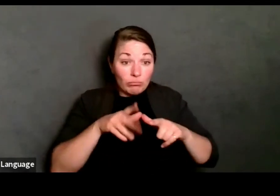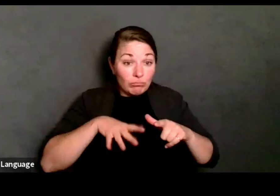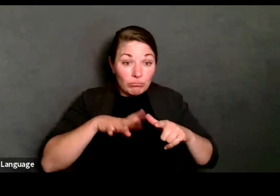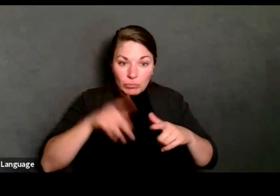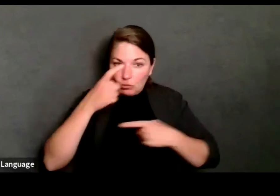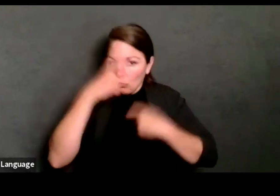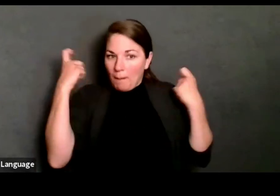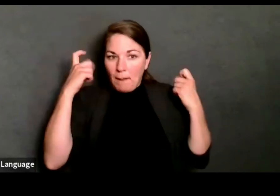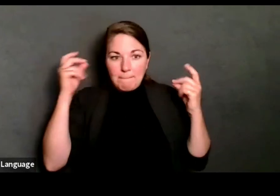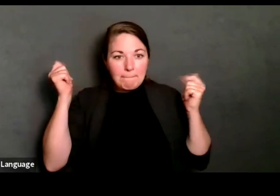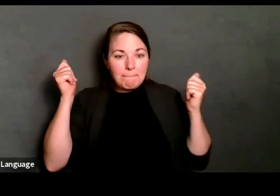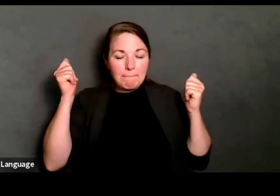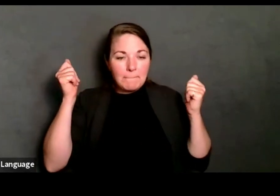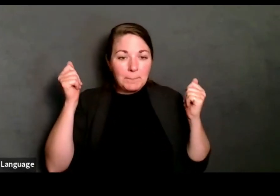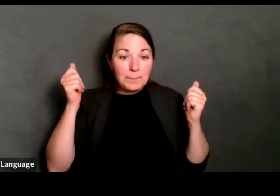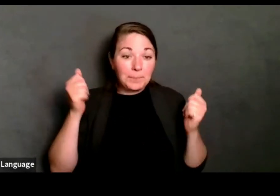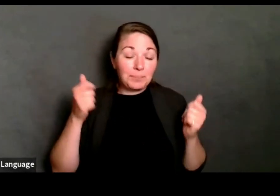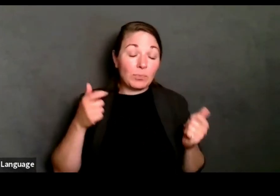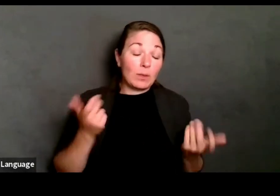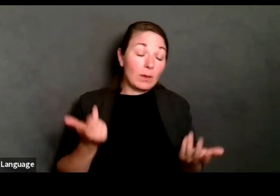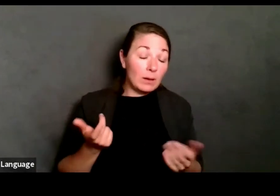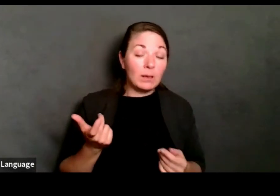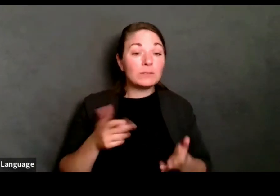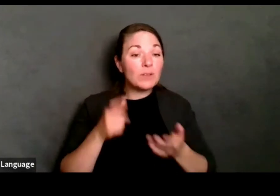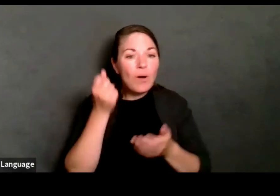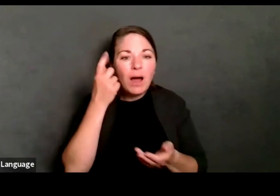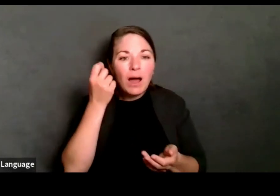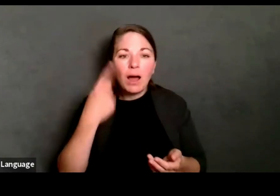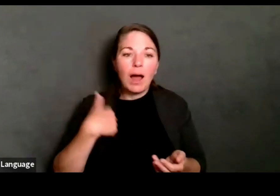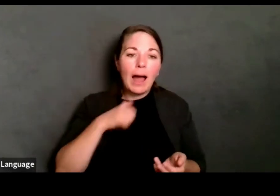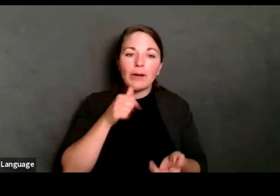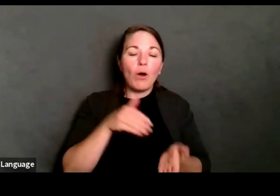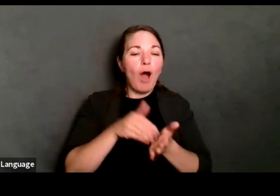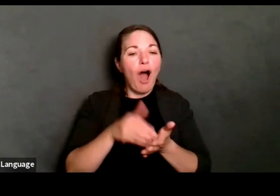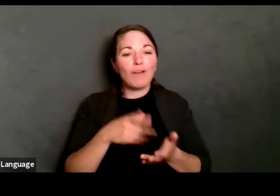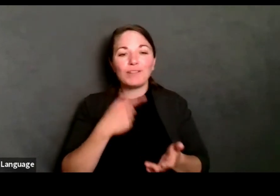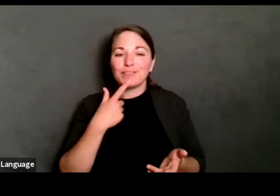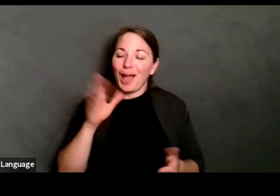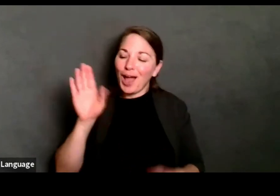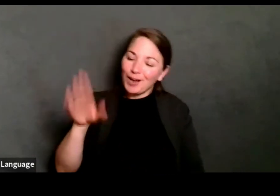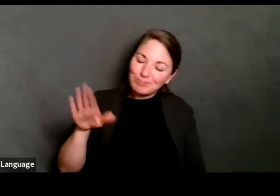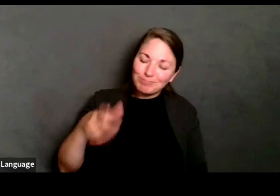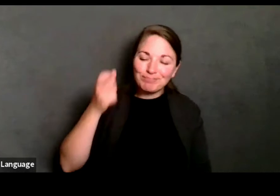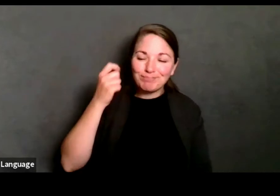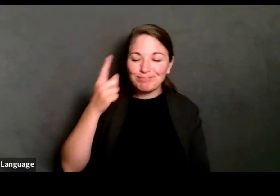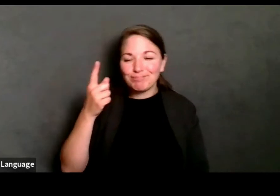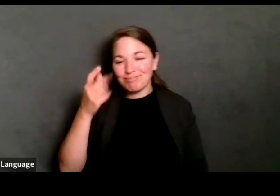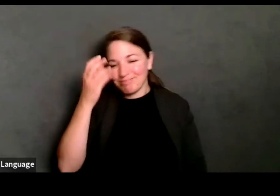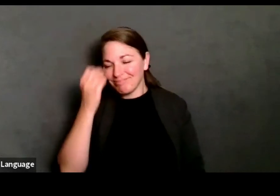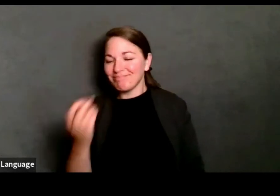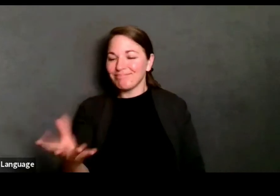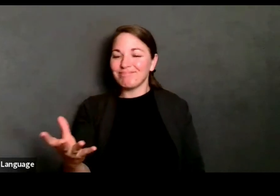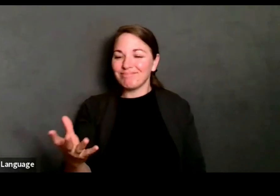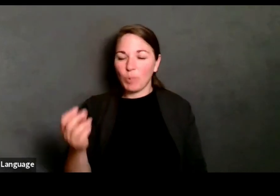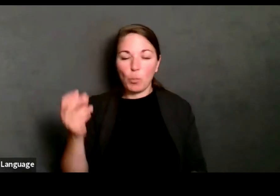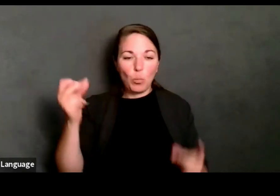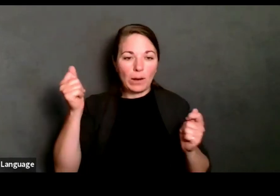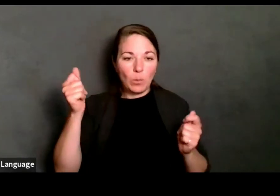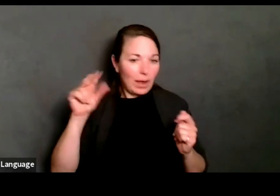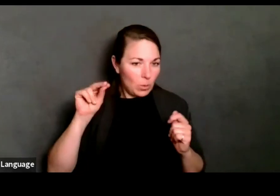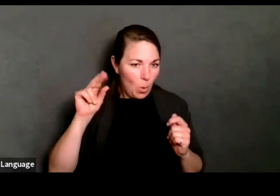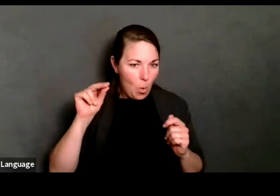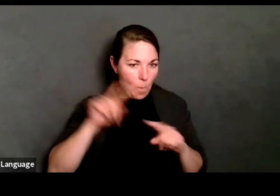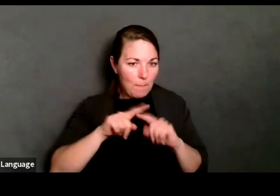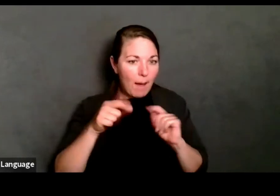bring up casually when I talk about survivors. I don't throw this out every time I walk into a room. But I believe that knowing this is essential